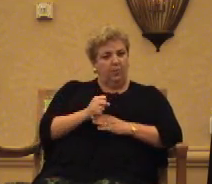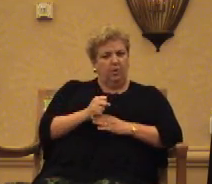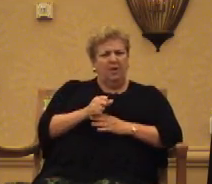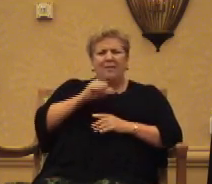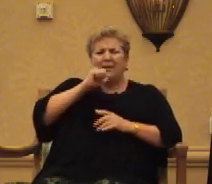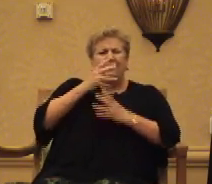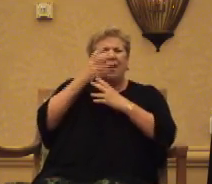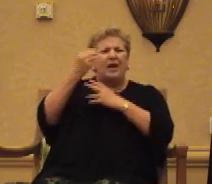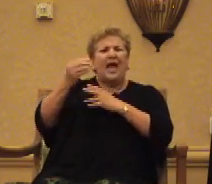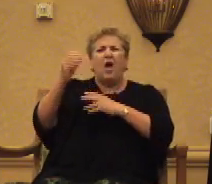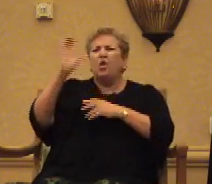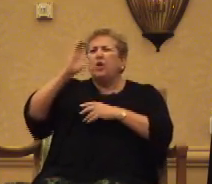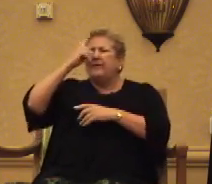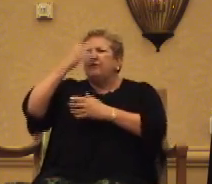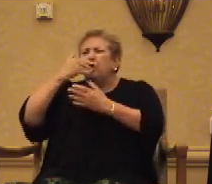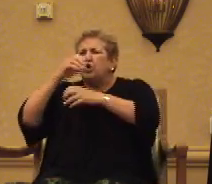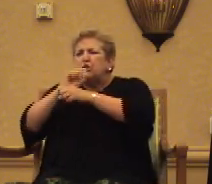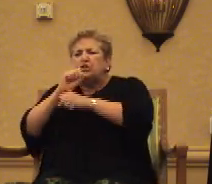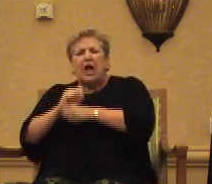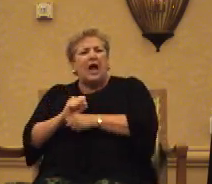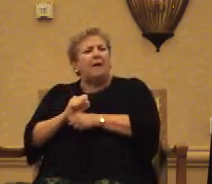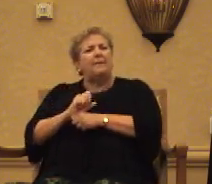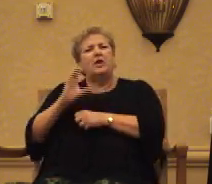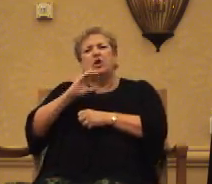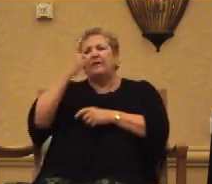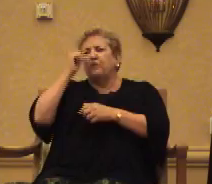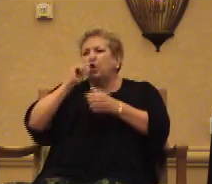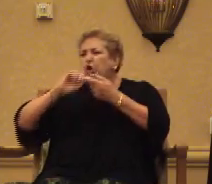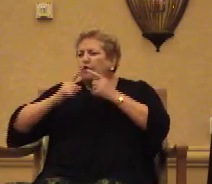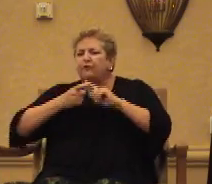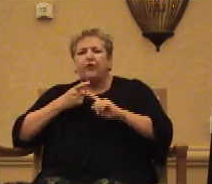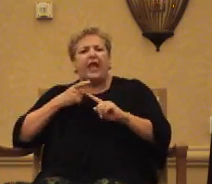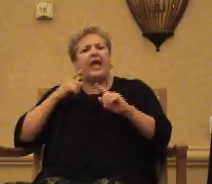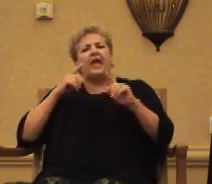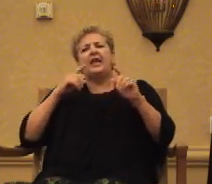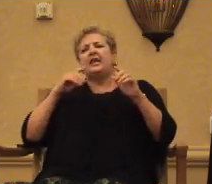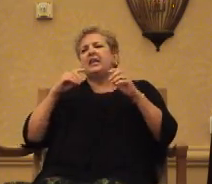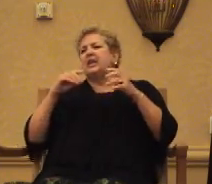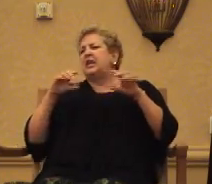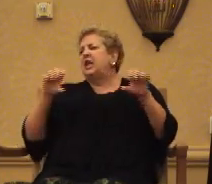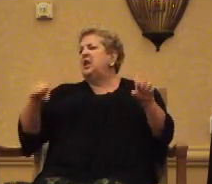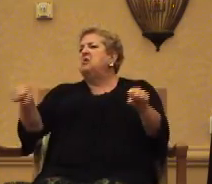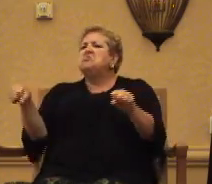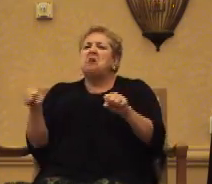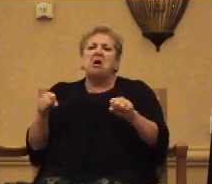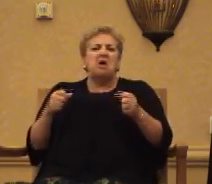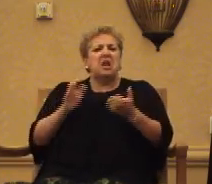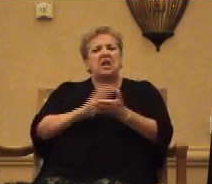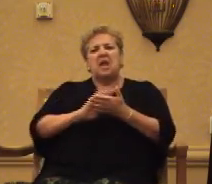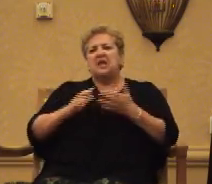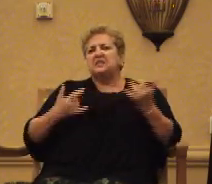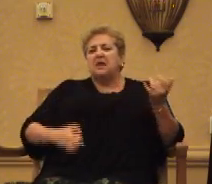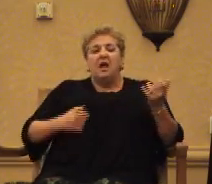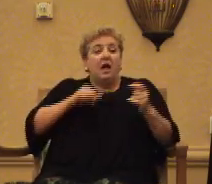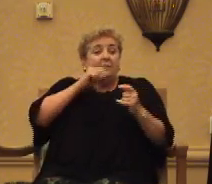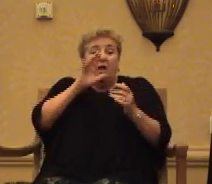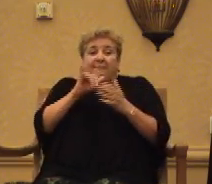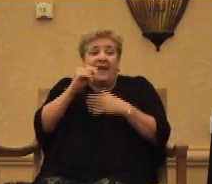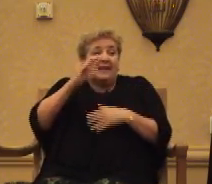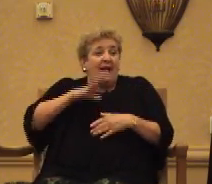and the girlfriend and the nice place to live and in a Harley and getting a nice guitar and all. I'm not that guy anymore, because you start to